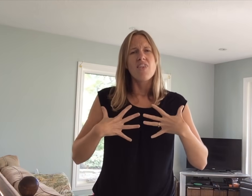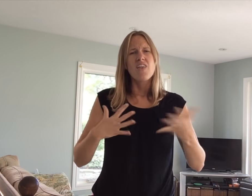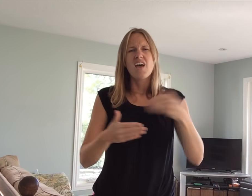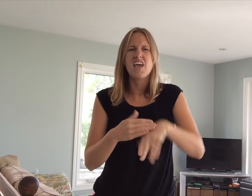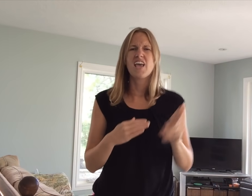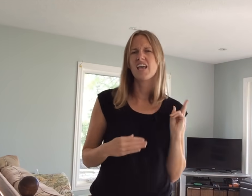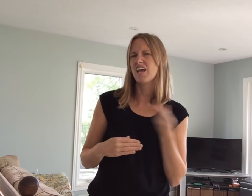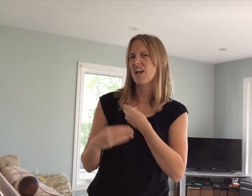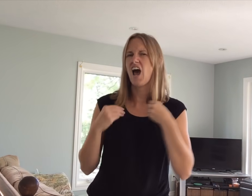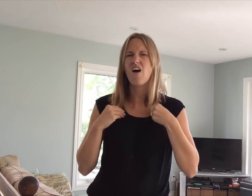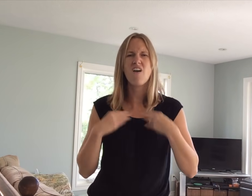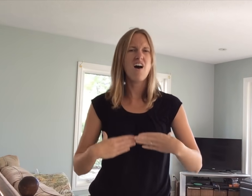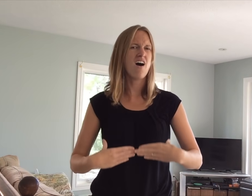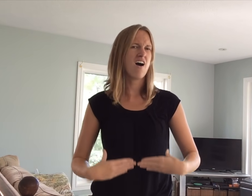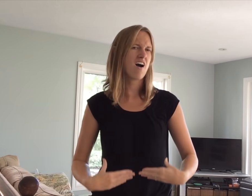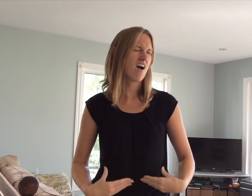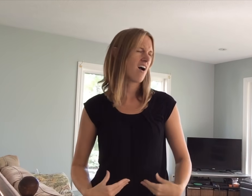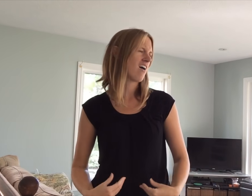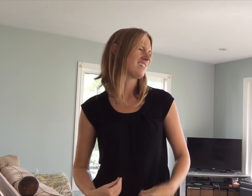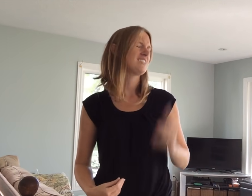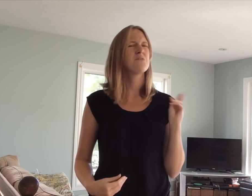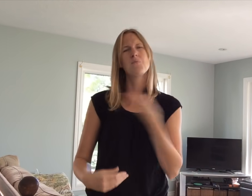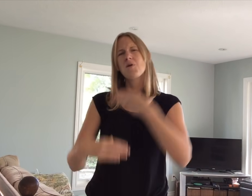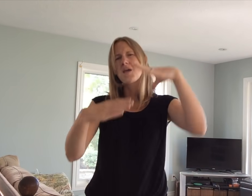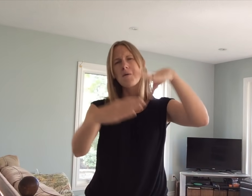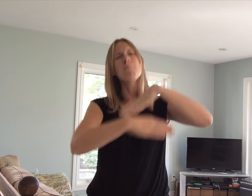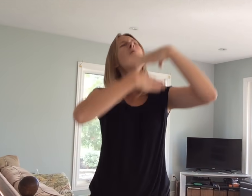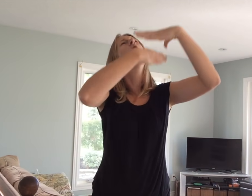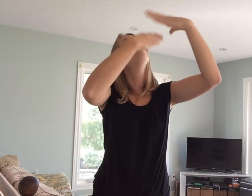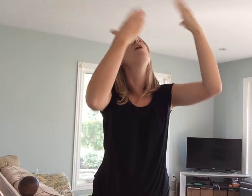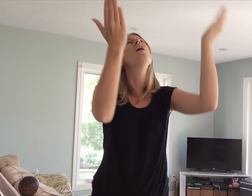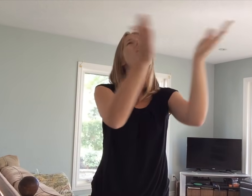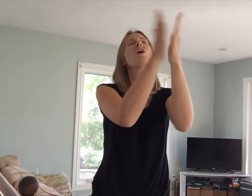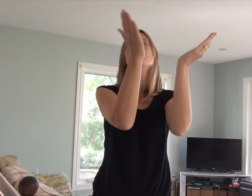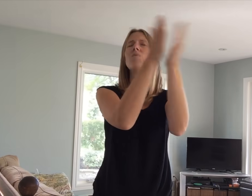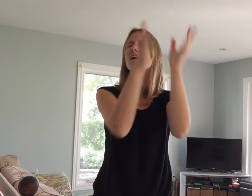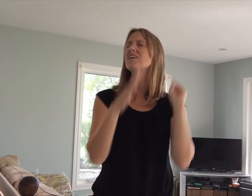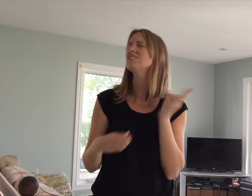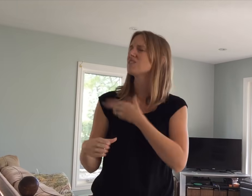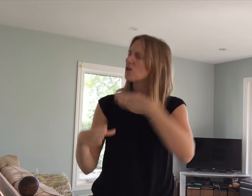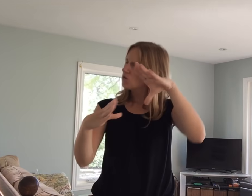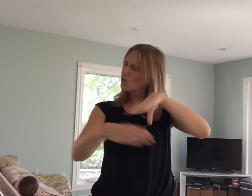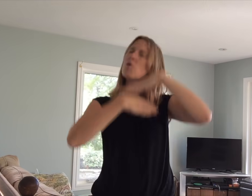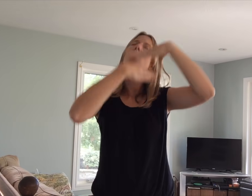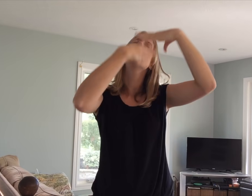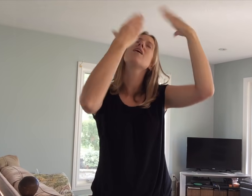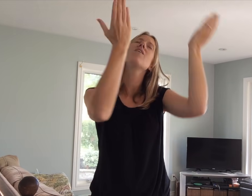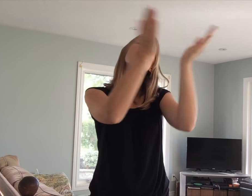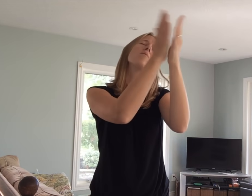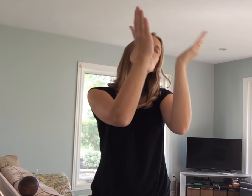in our lungs So we pour out our praise, we pour out our